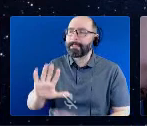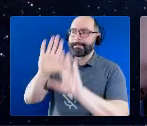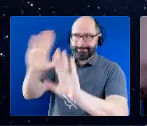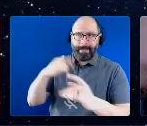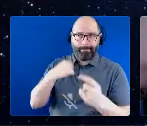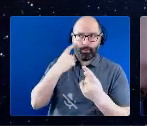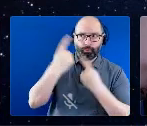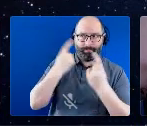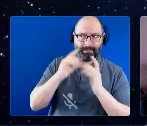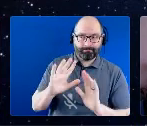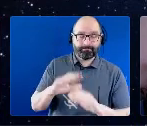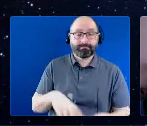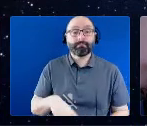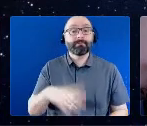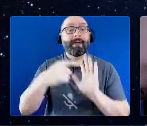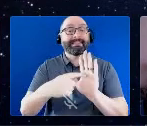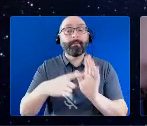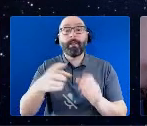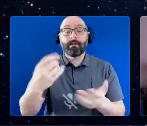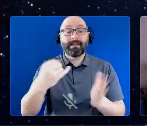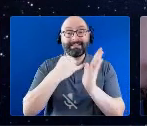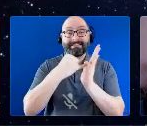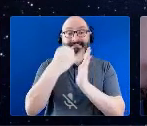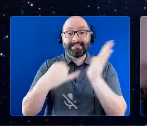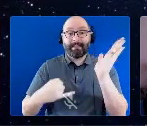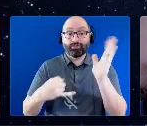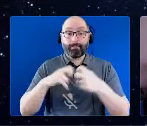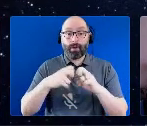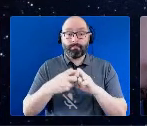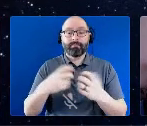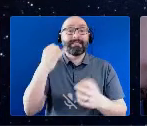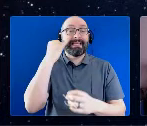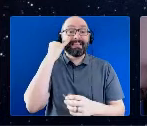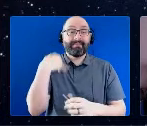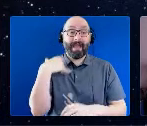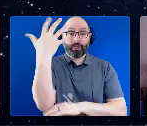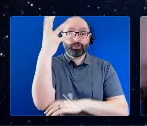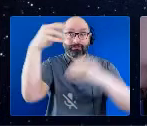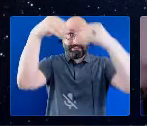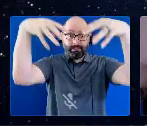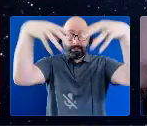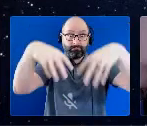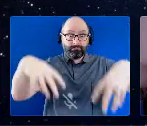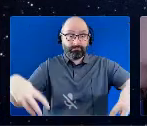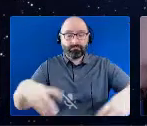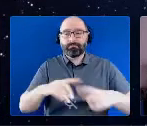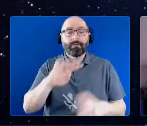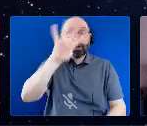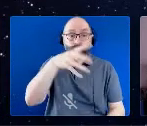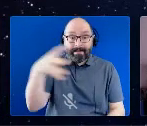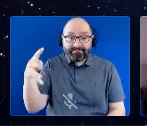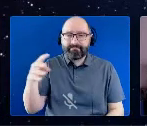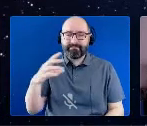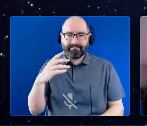things that you can do. Sketching out the problem. If you got a tree or a graph, or you've maybe got those edge cases and you want to run